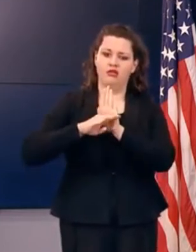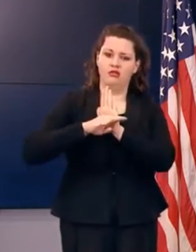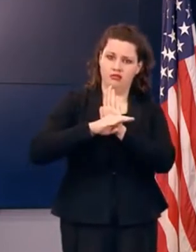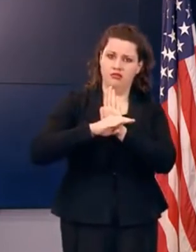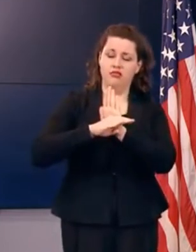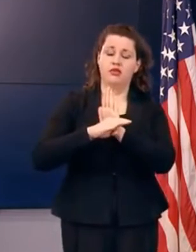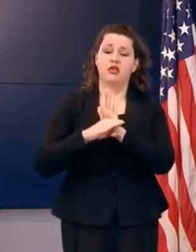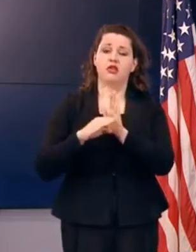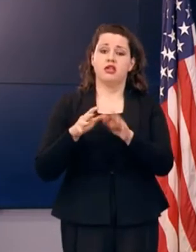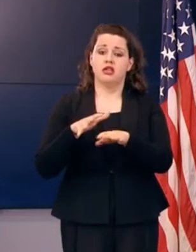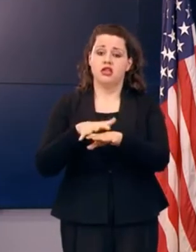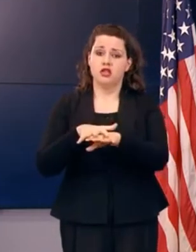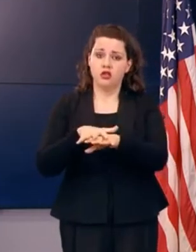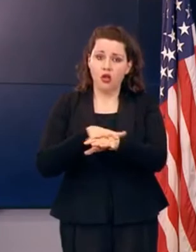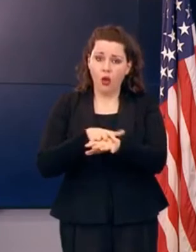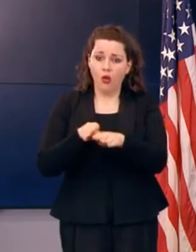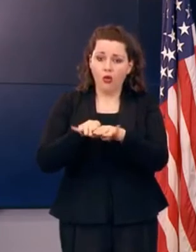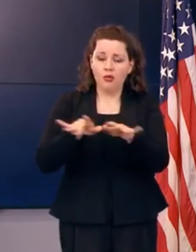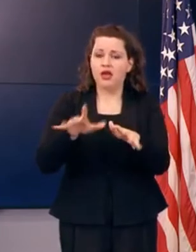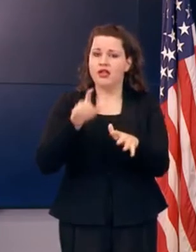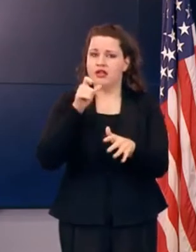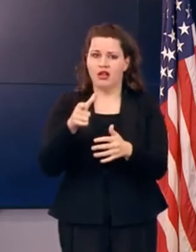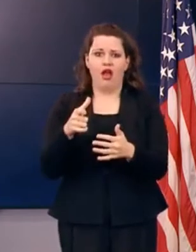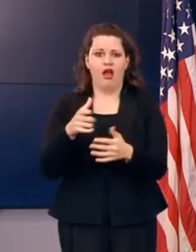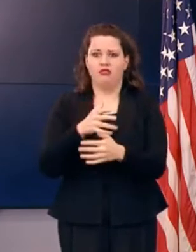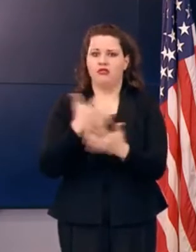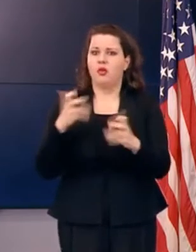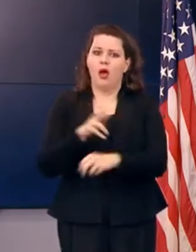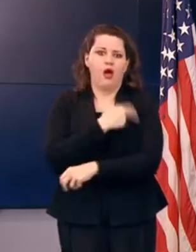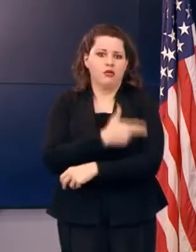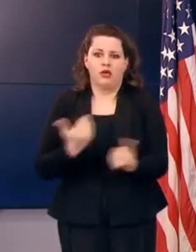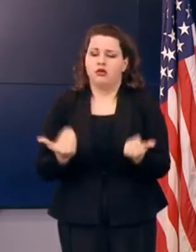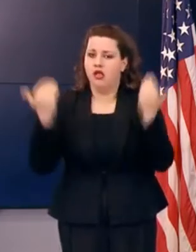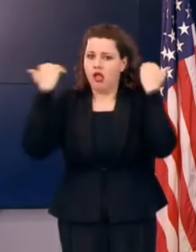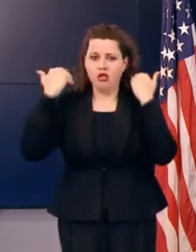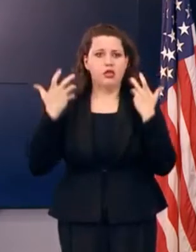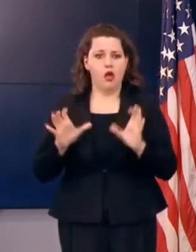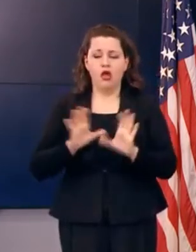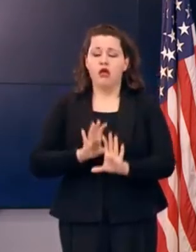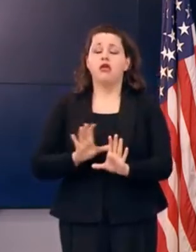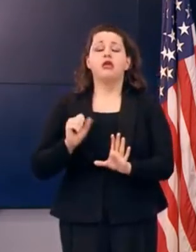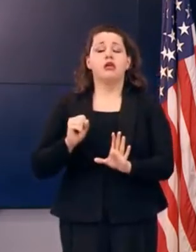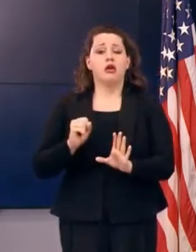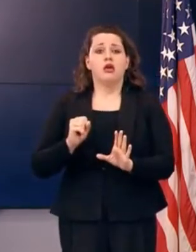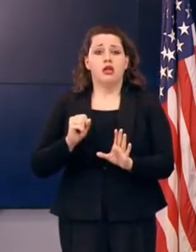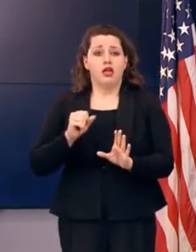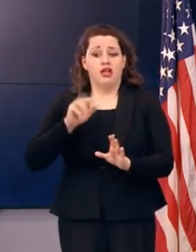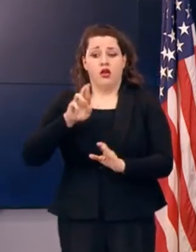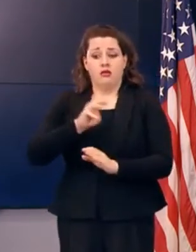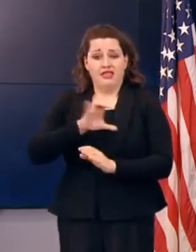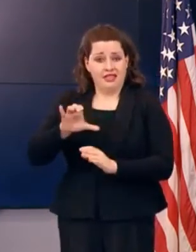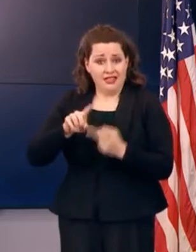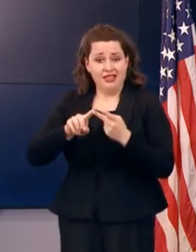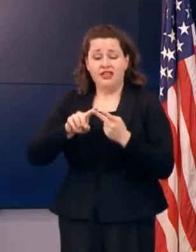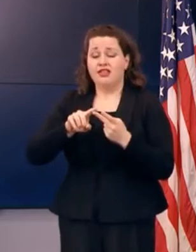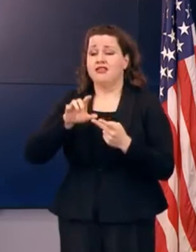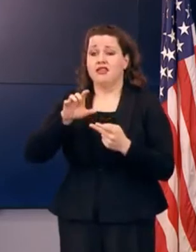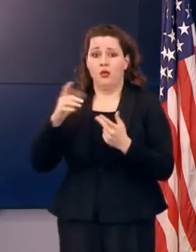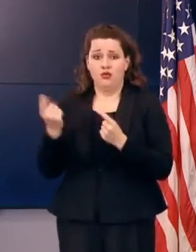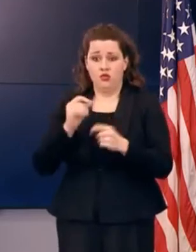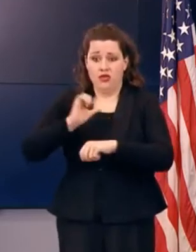that we were slowing the spread, that we weren't overwhelming our healthcare resources. And as I said in my remarks, through the RMCC and what we've been able to